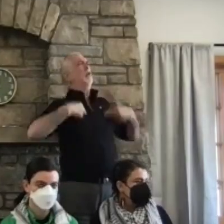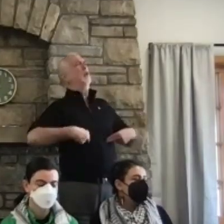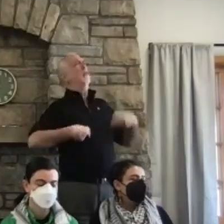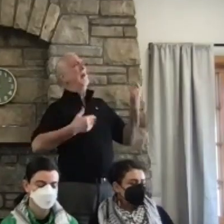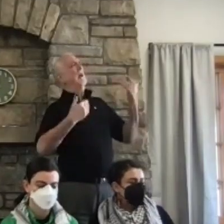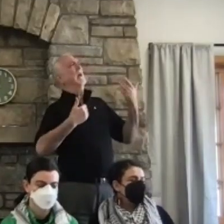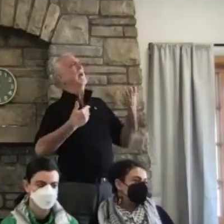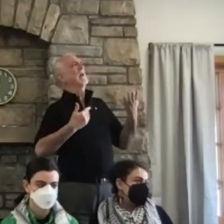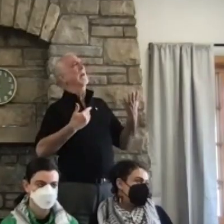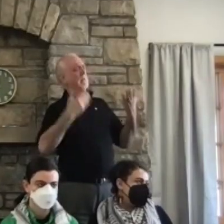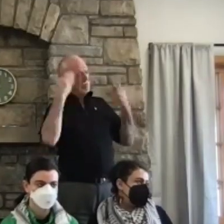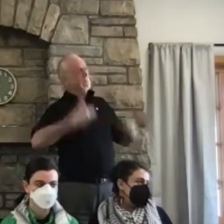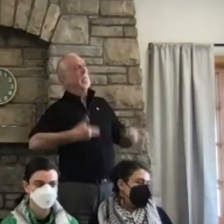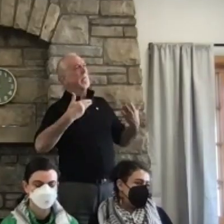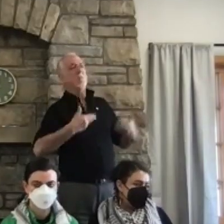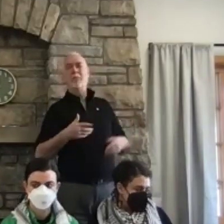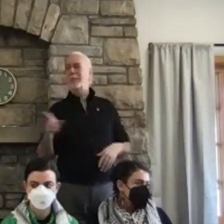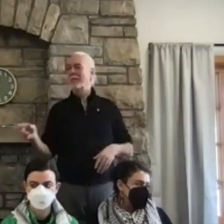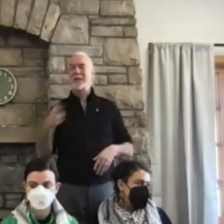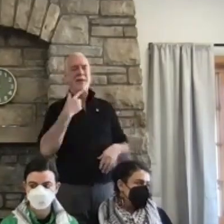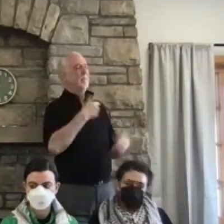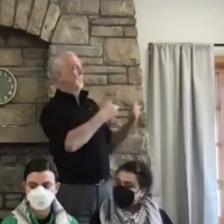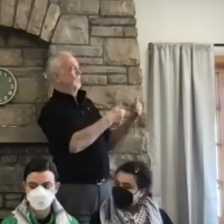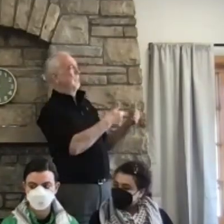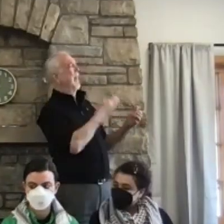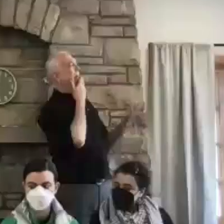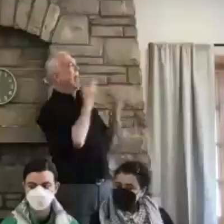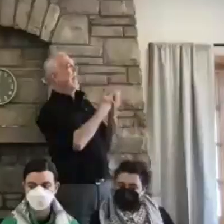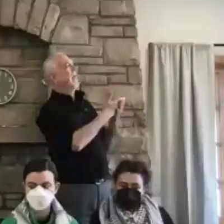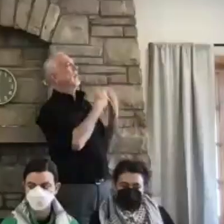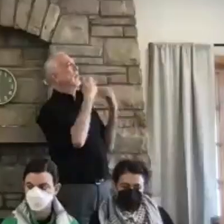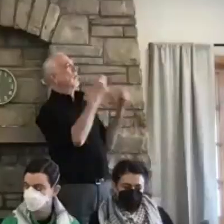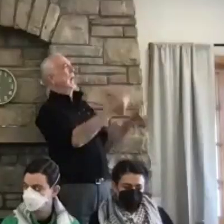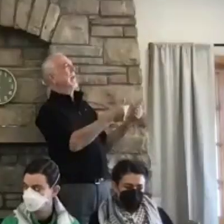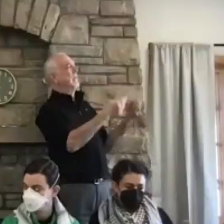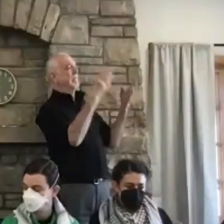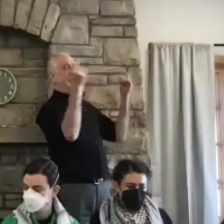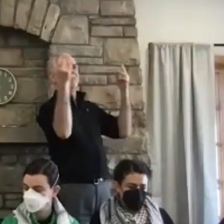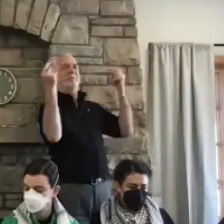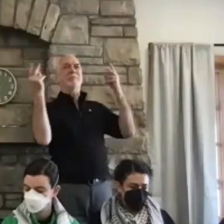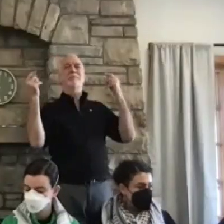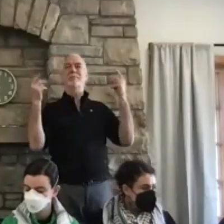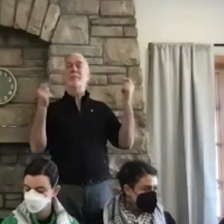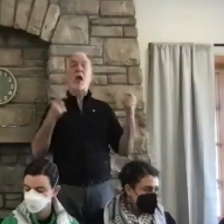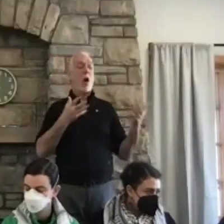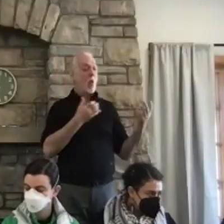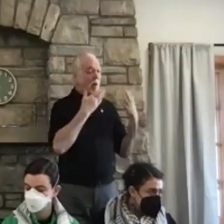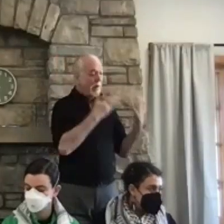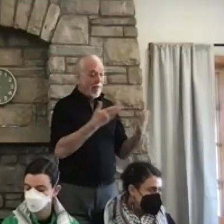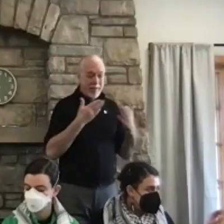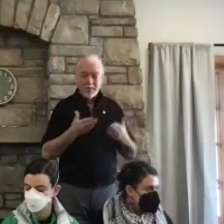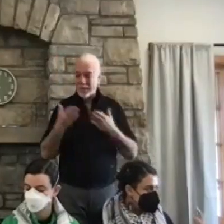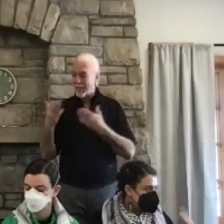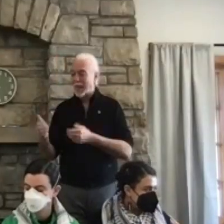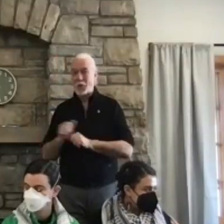take. yeah, that's the right take as far as I'm concerned. Thank you. I want to thank all of you for